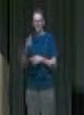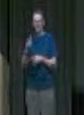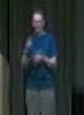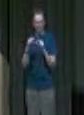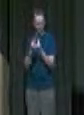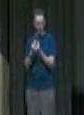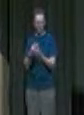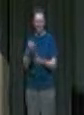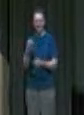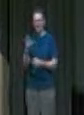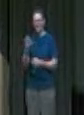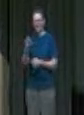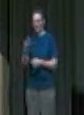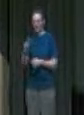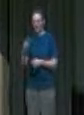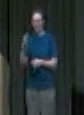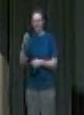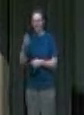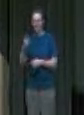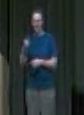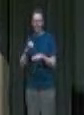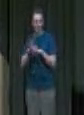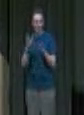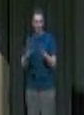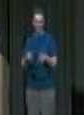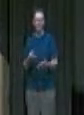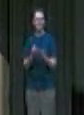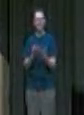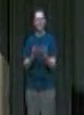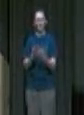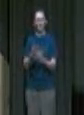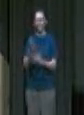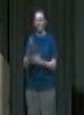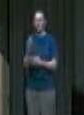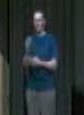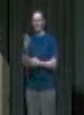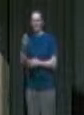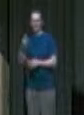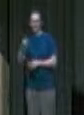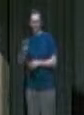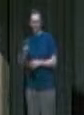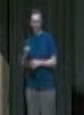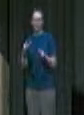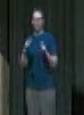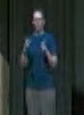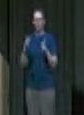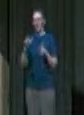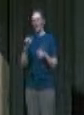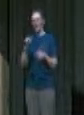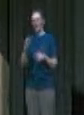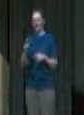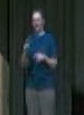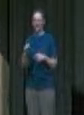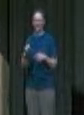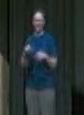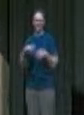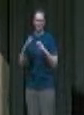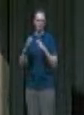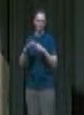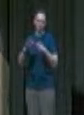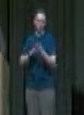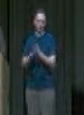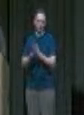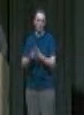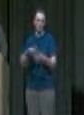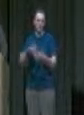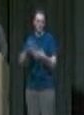consultants. And our funding is through US EPA's Great Lakes Restoration Initiative program. So right